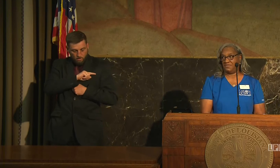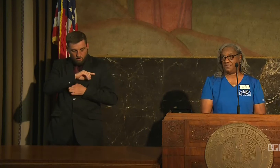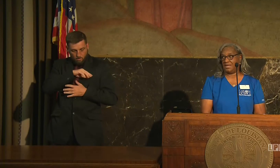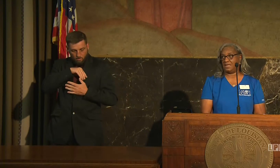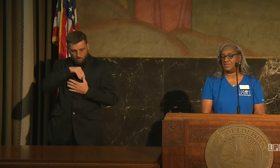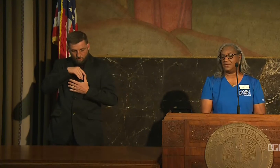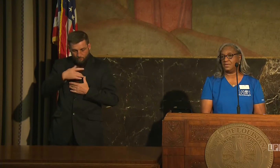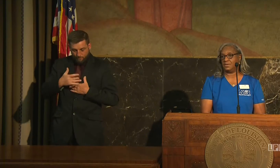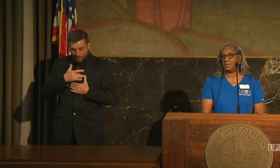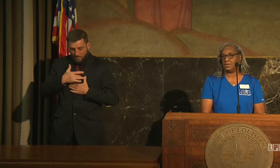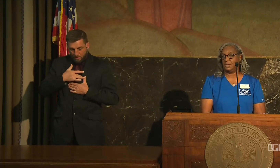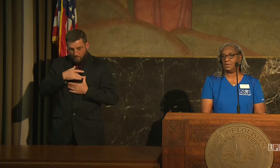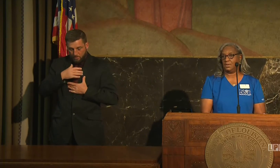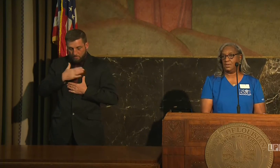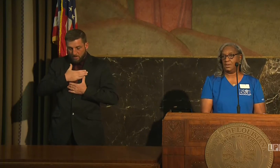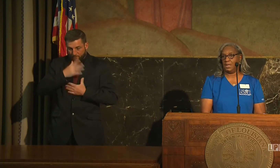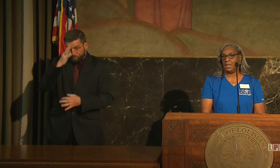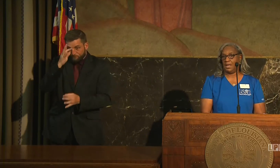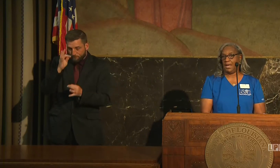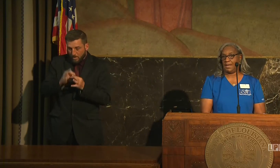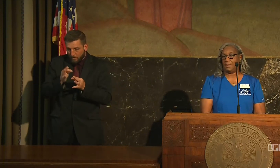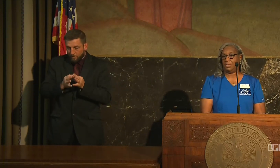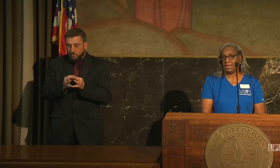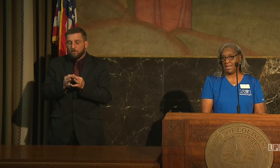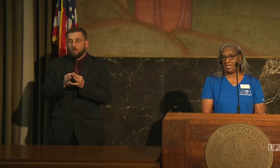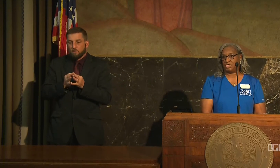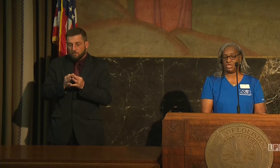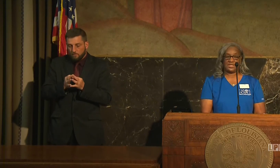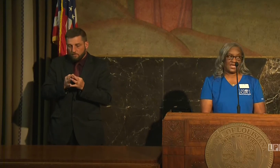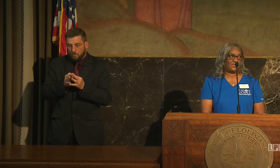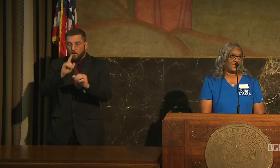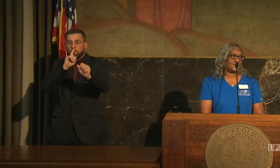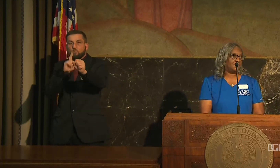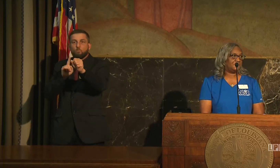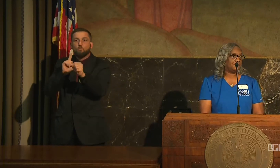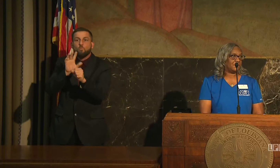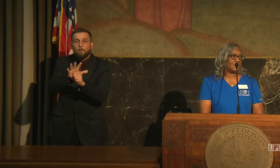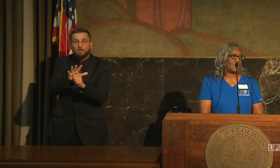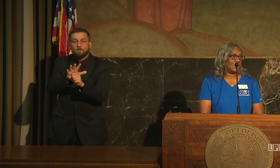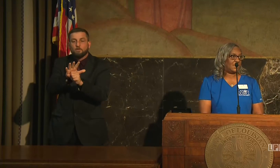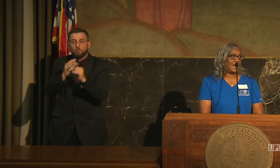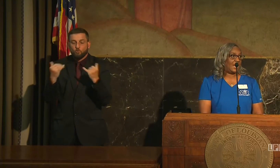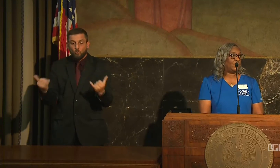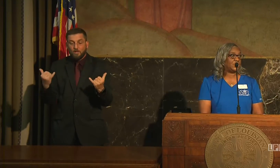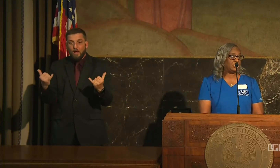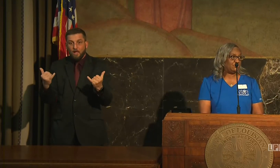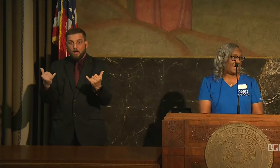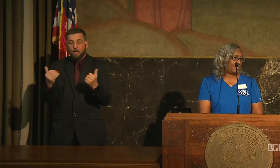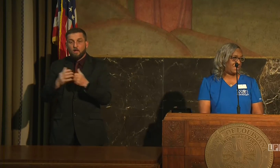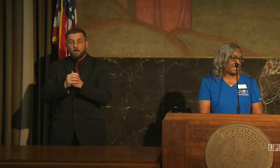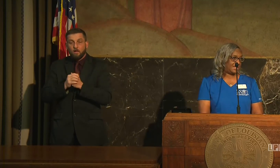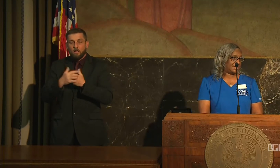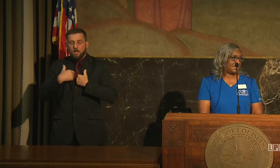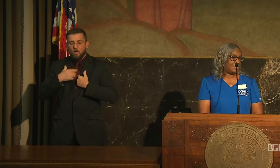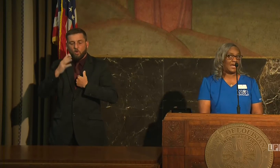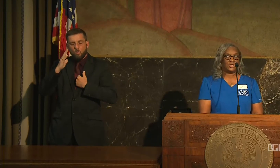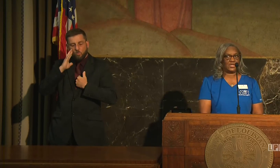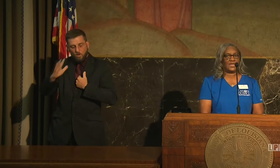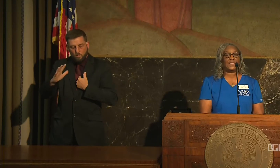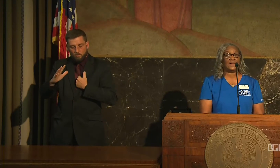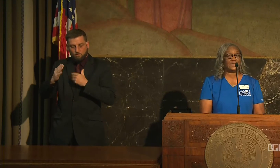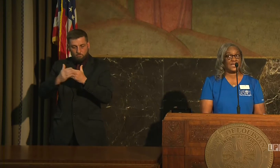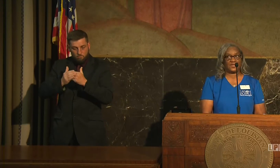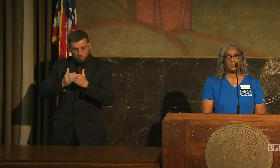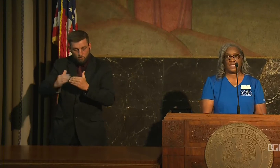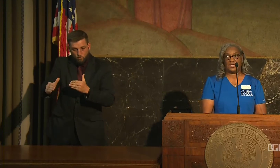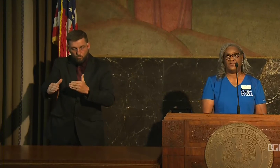of my faith. And I pledged to David that I would do my best not to